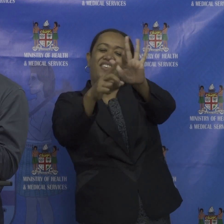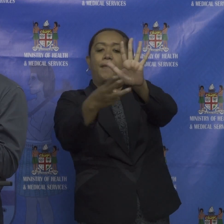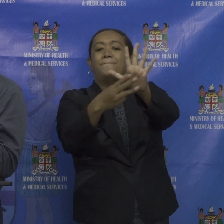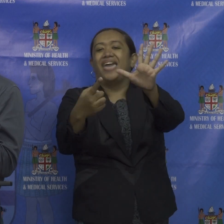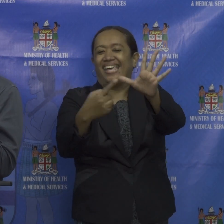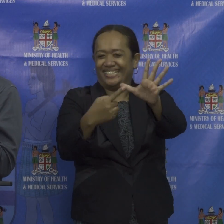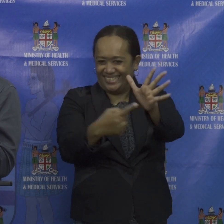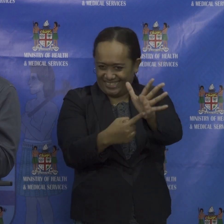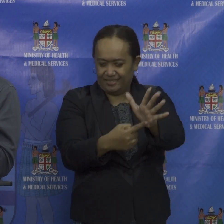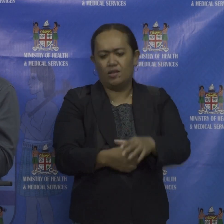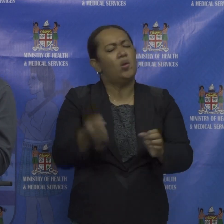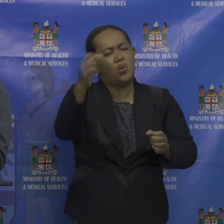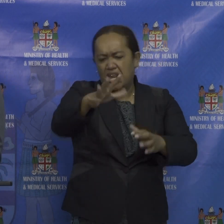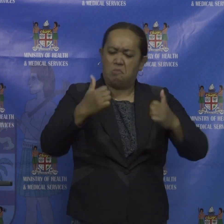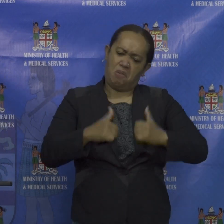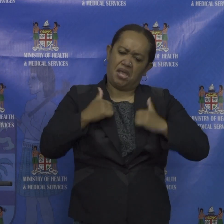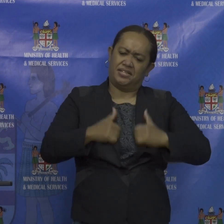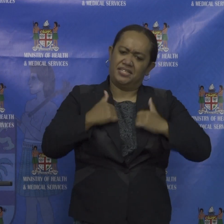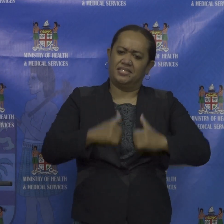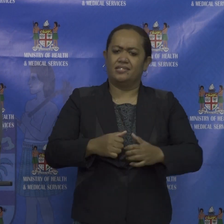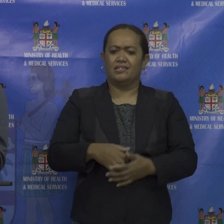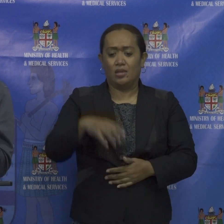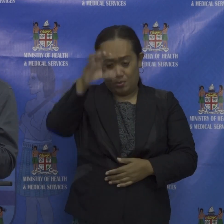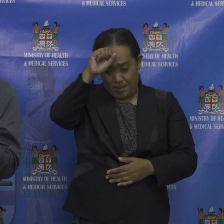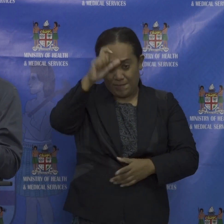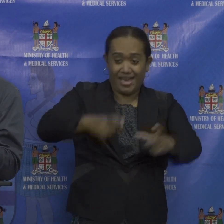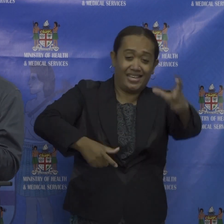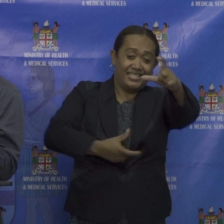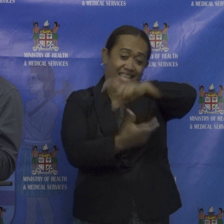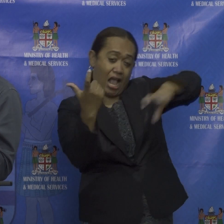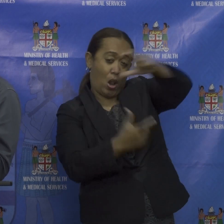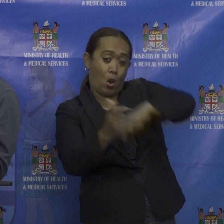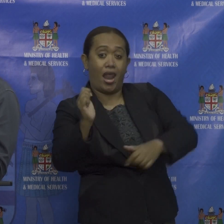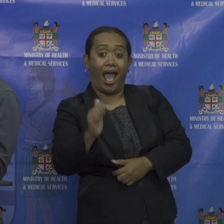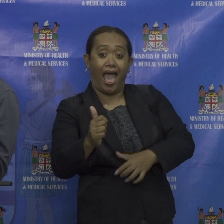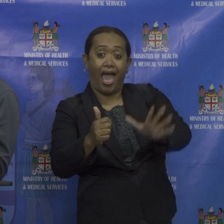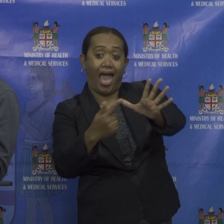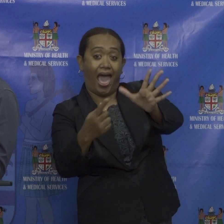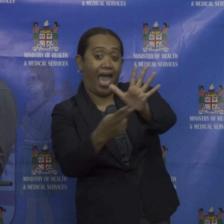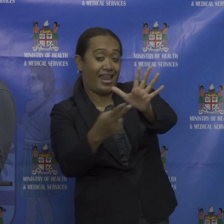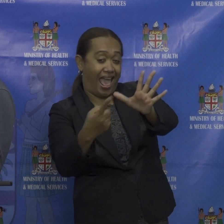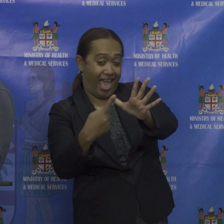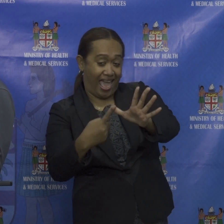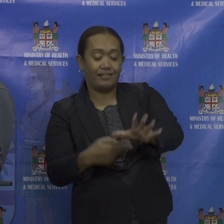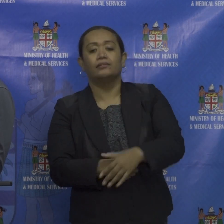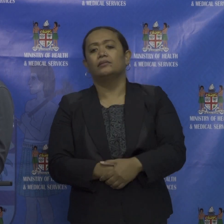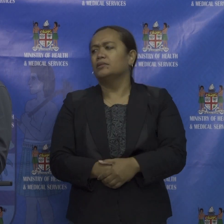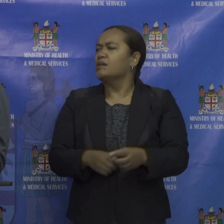practiced FIMET exercises. We have gone out during our cyclone Anna, and what was the one before that?